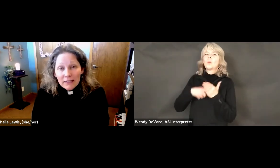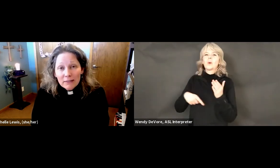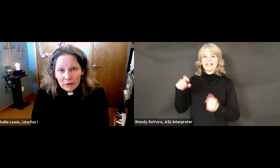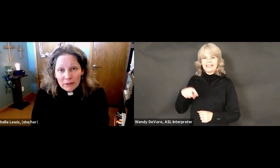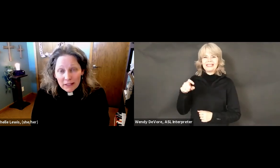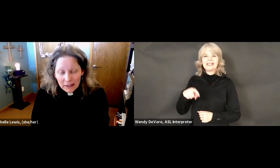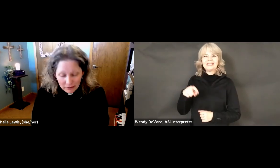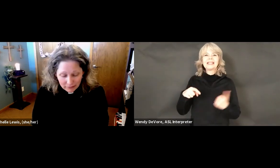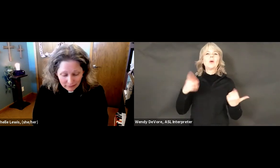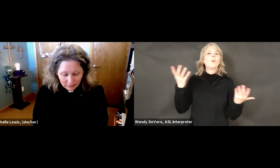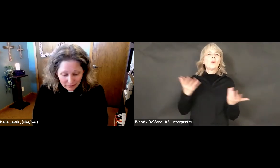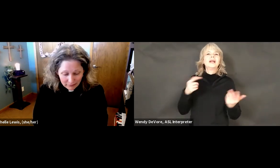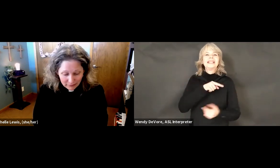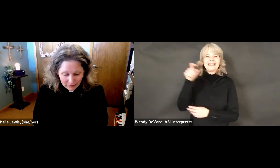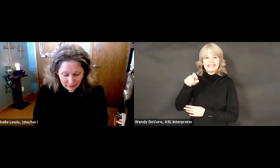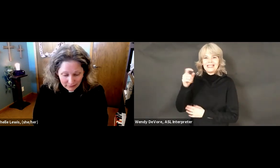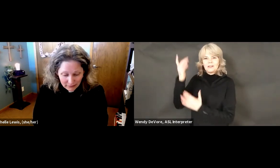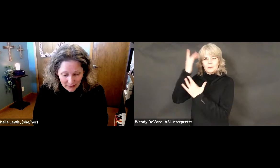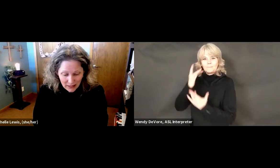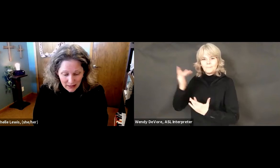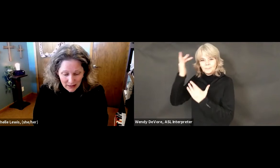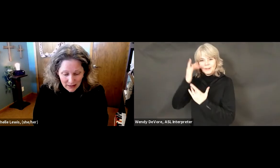He needs mercy.